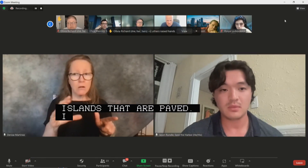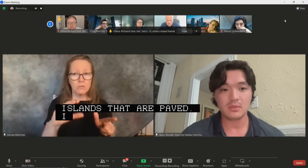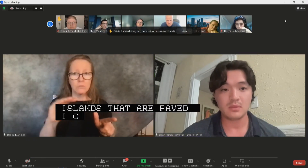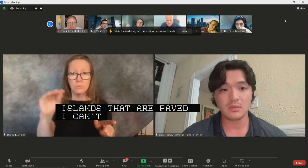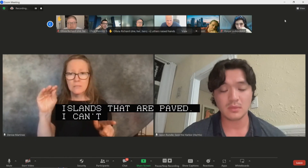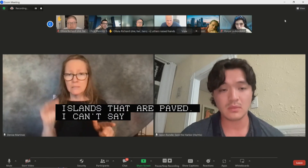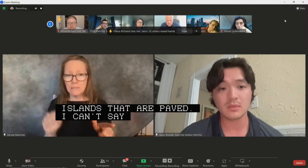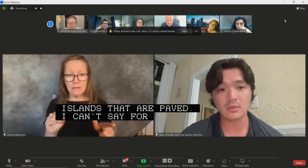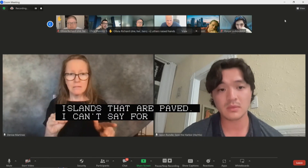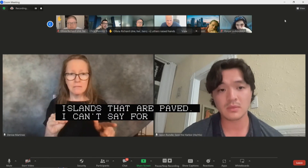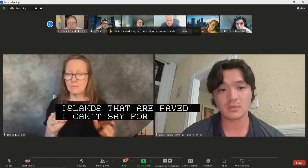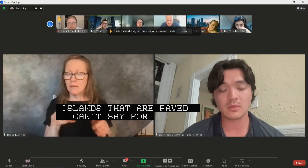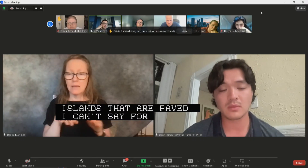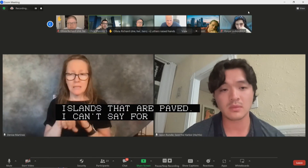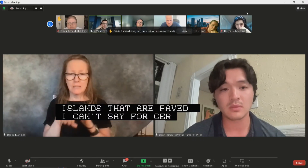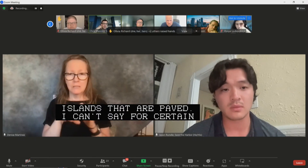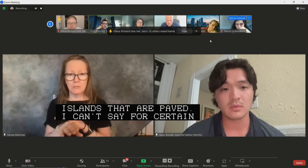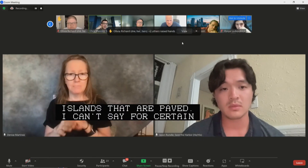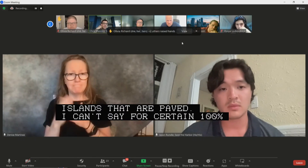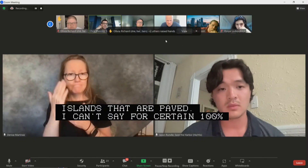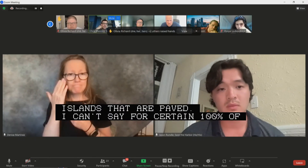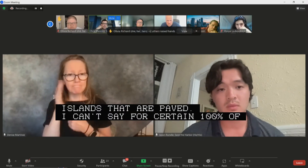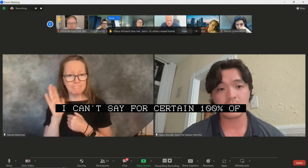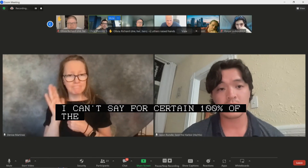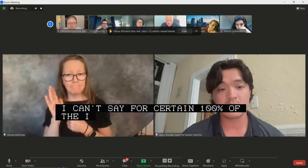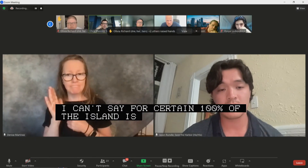We'll look into that. It is features an